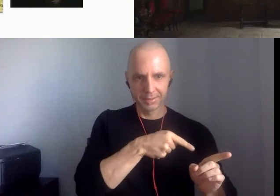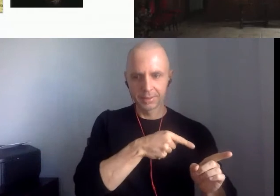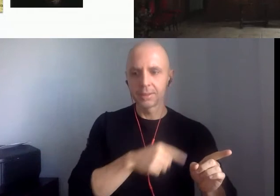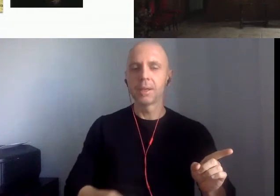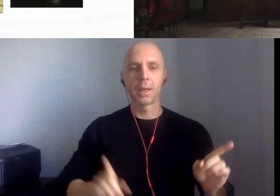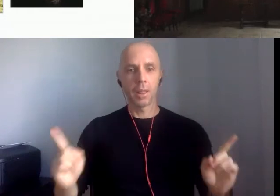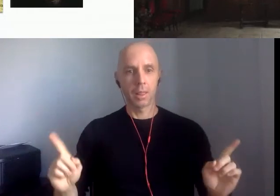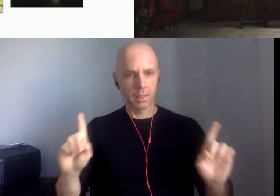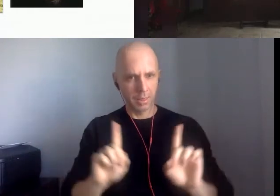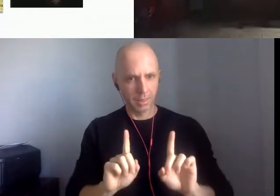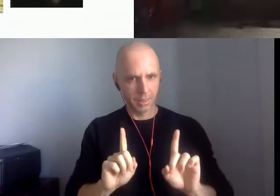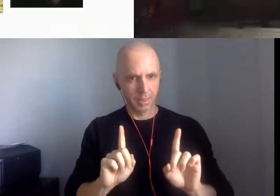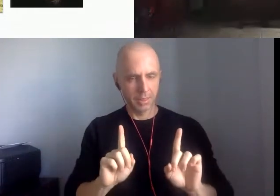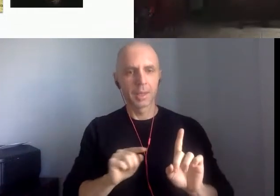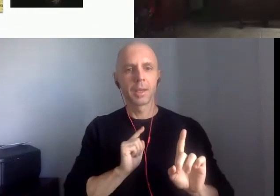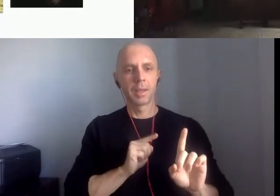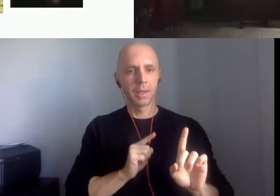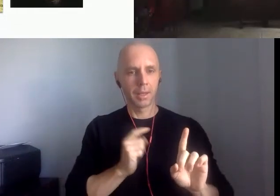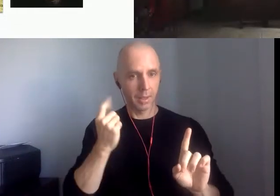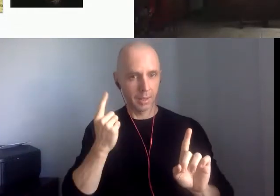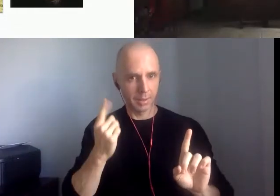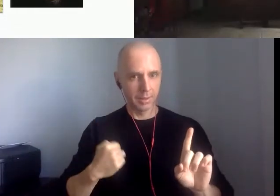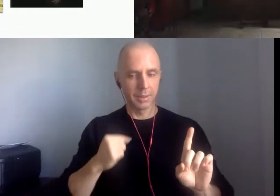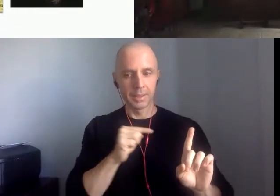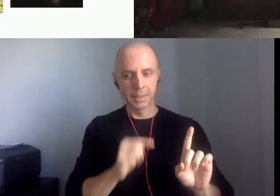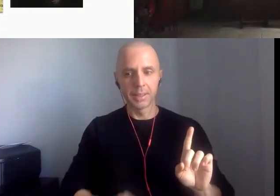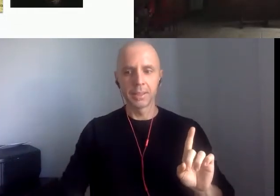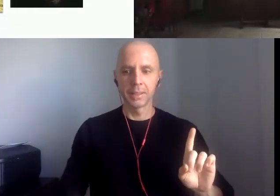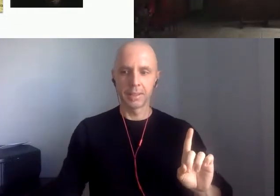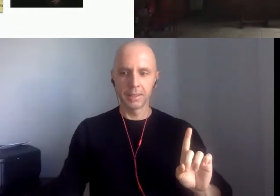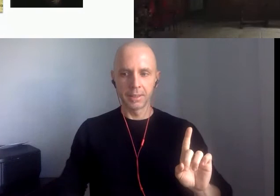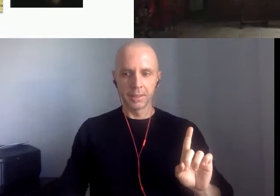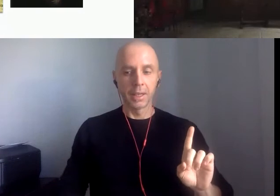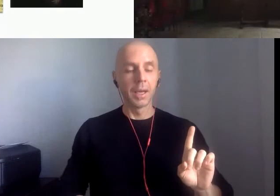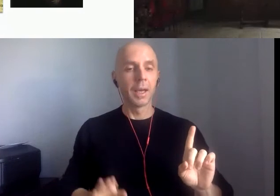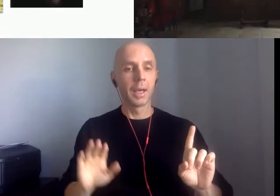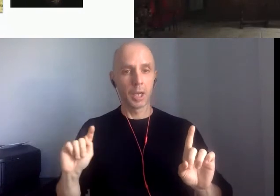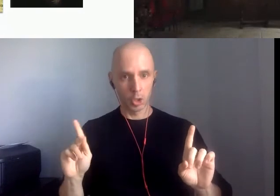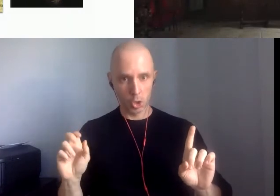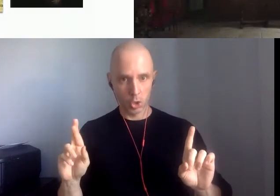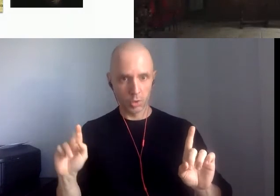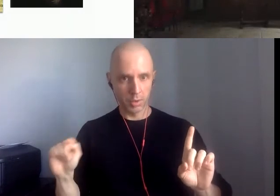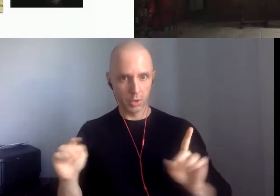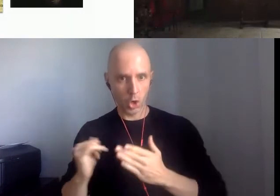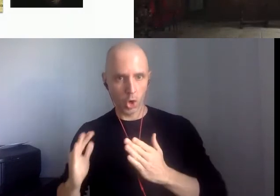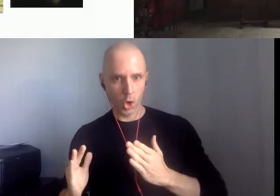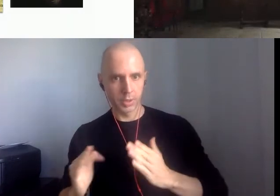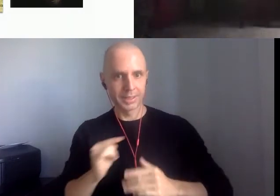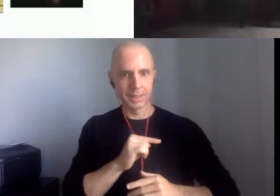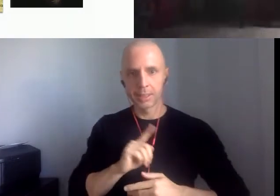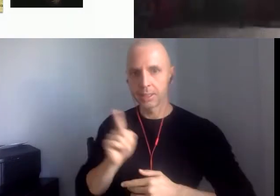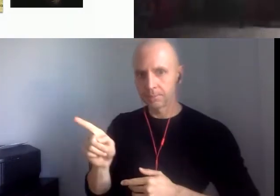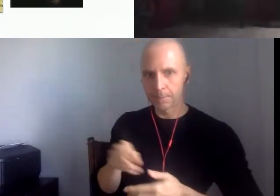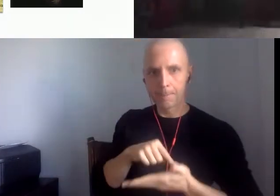accepted a commission from Fuller. One more thing about Fuller, he used to be referred to